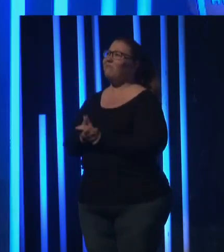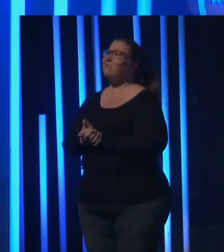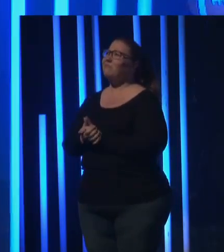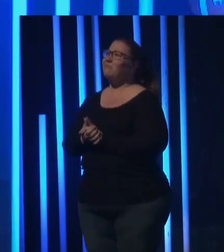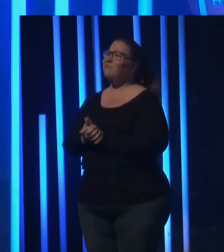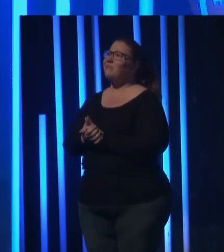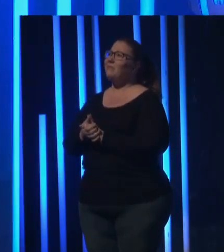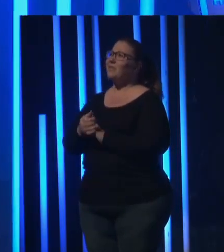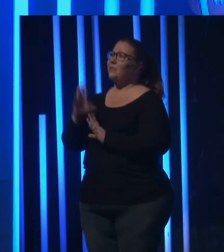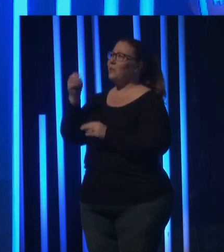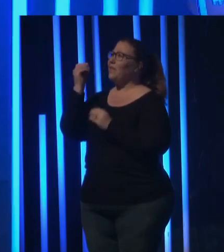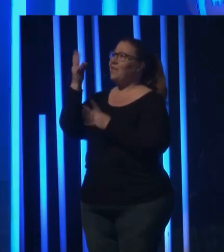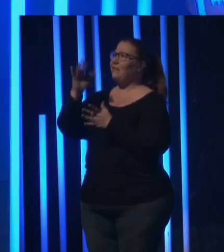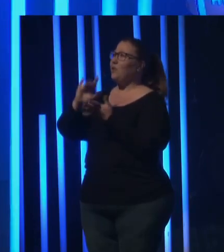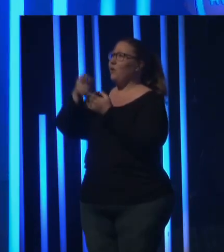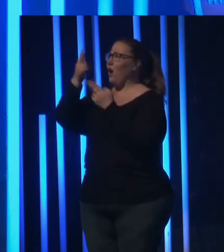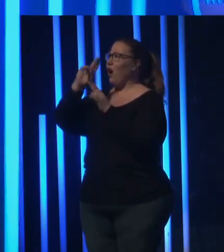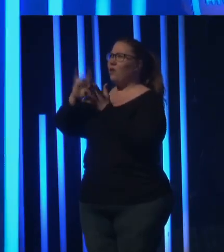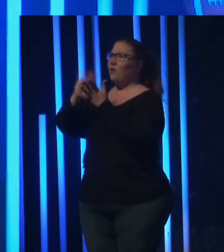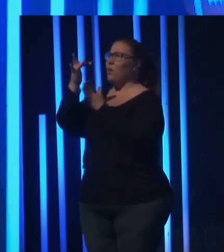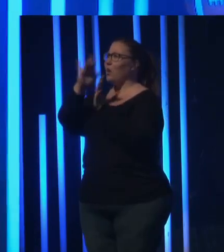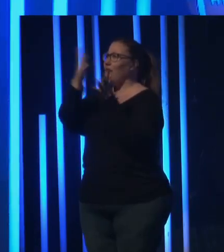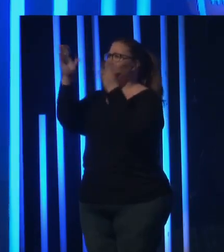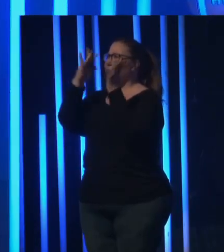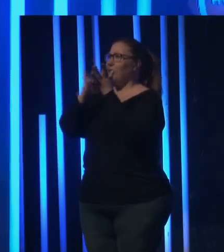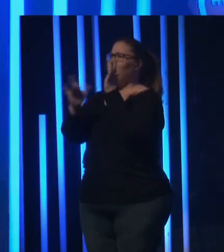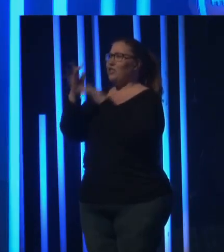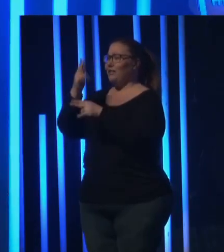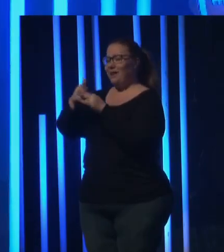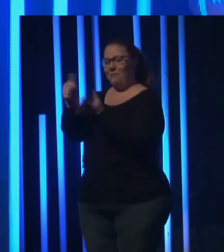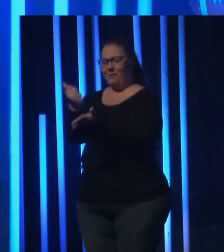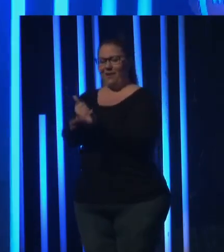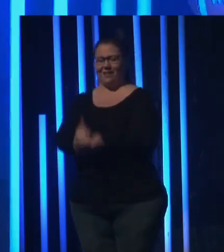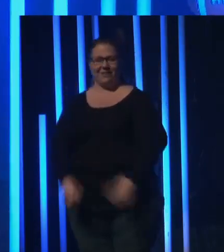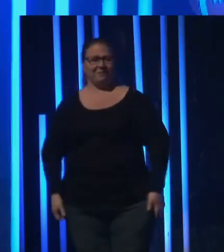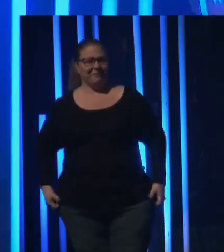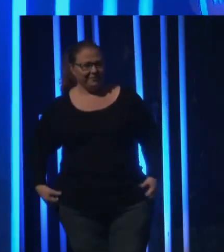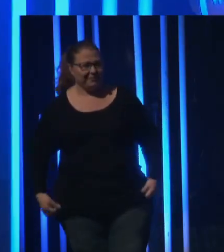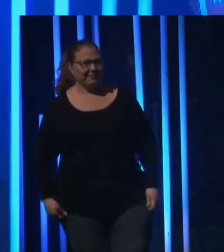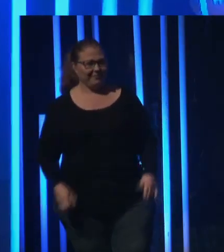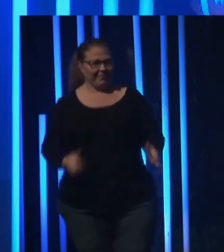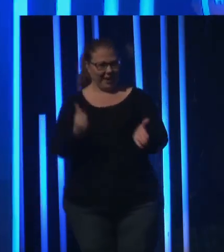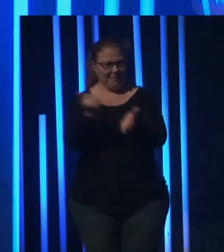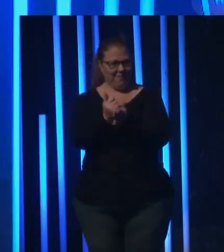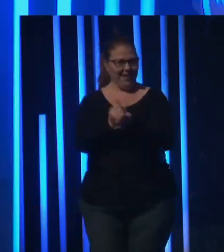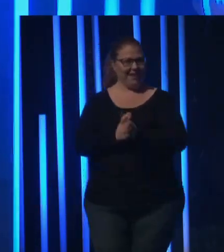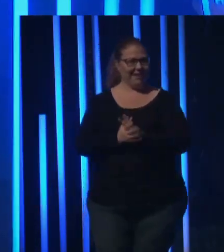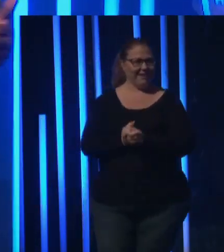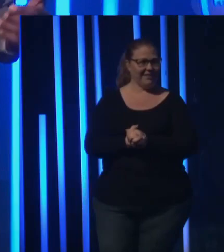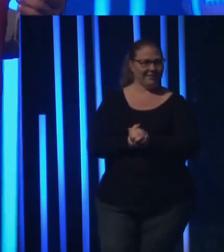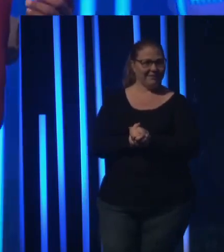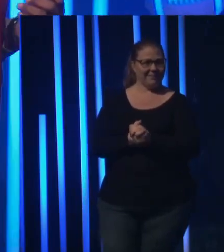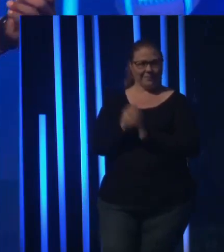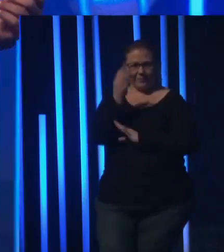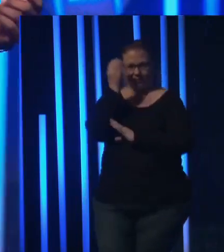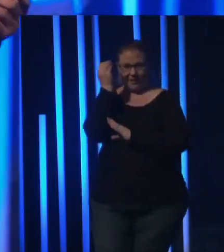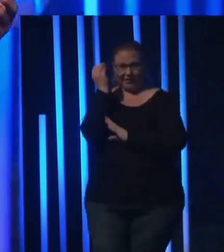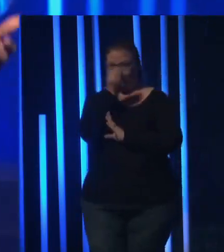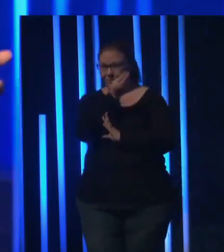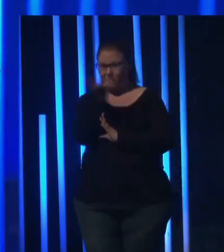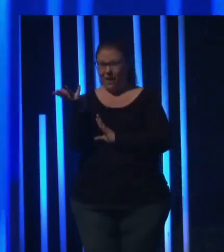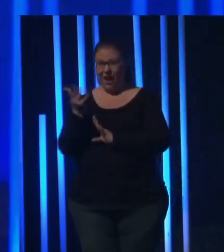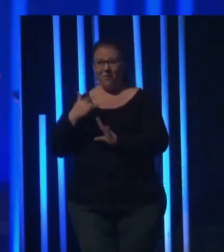be honor, glory, and praise in Jesus' name. Amen. Amen. Now, you know, let me tell you, I am